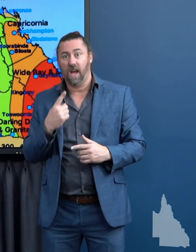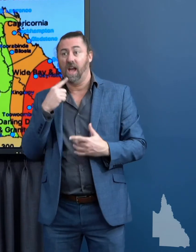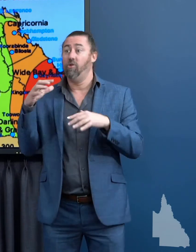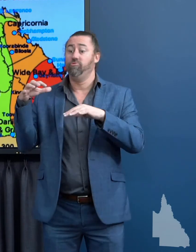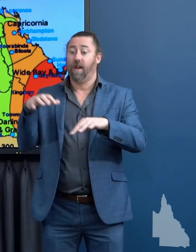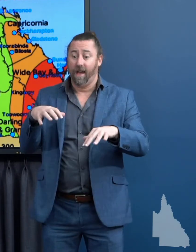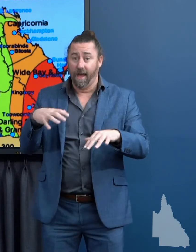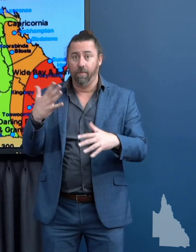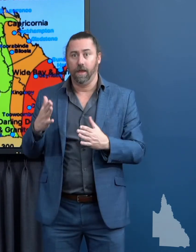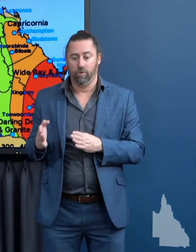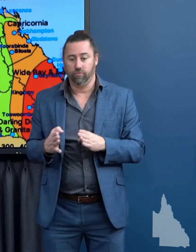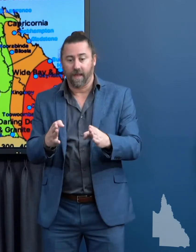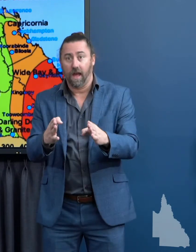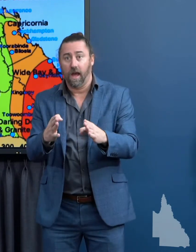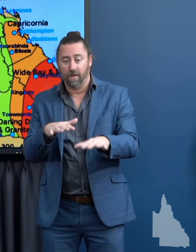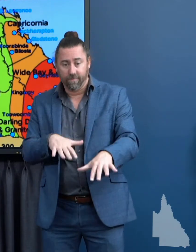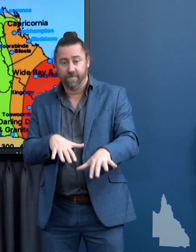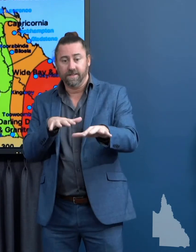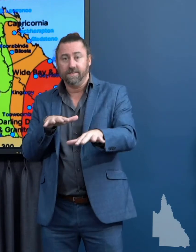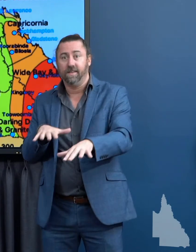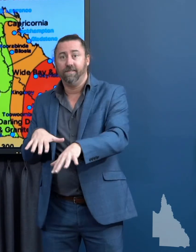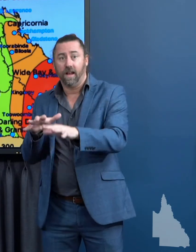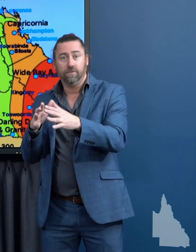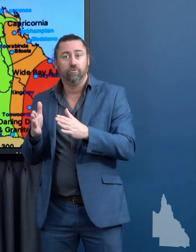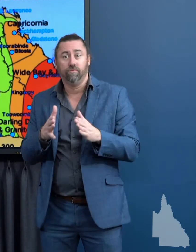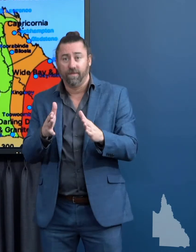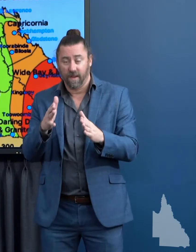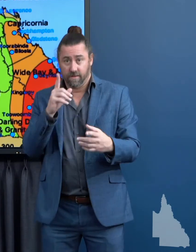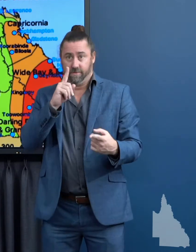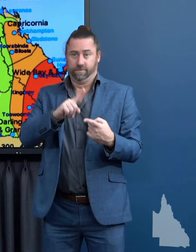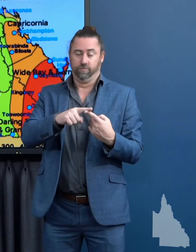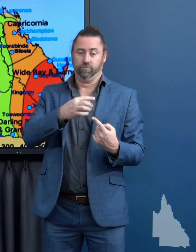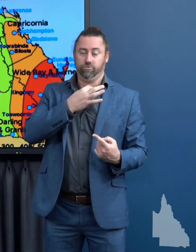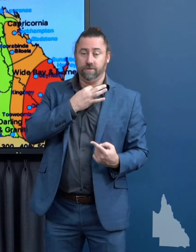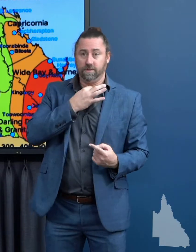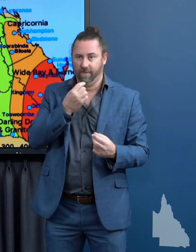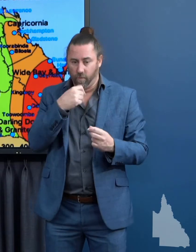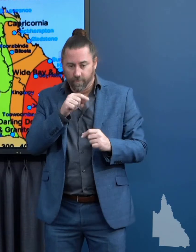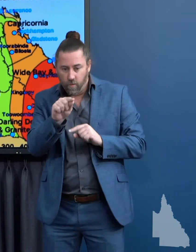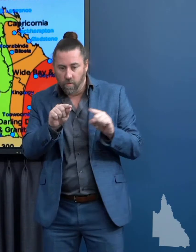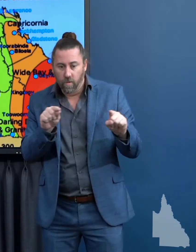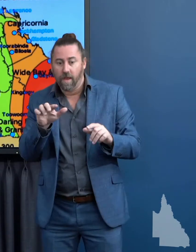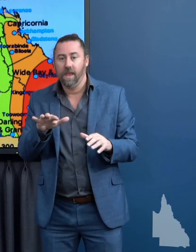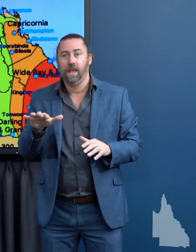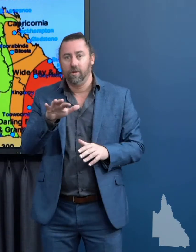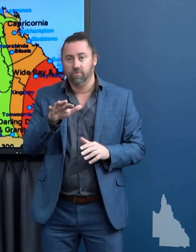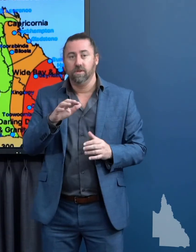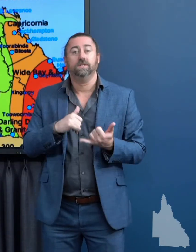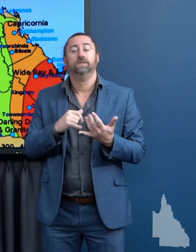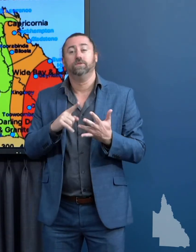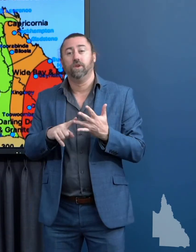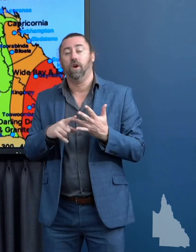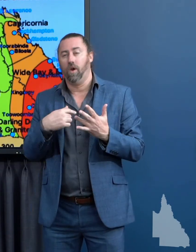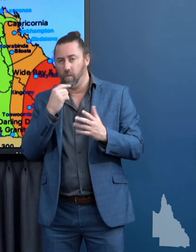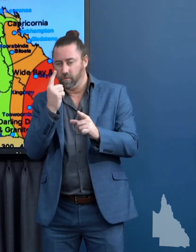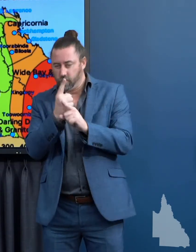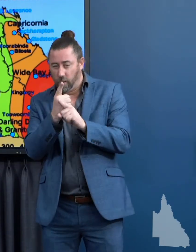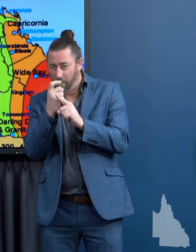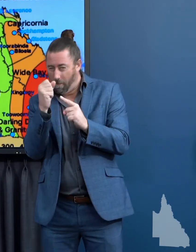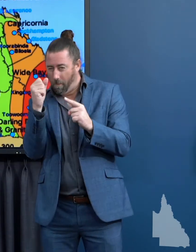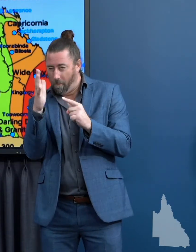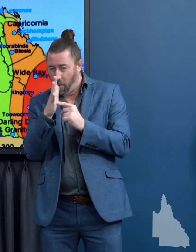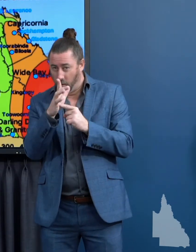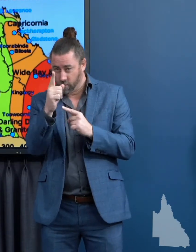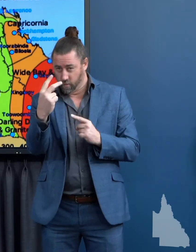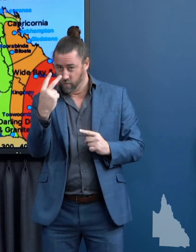So we've got a riverine flooding still current and renewed rises in some areas. So I'm going to focus on a few key